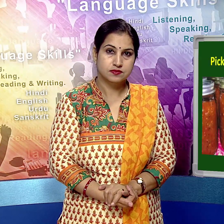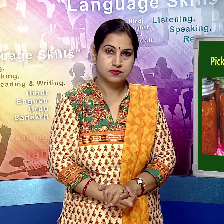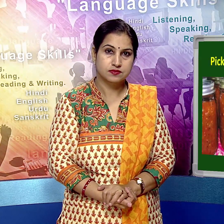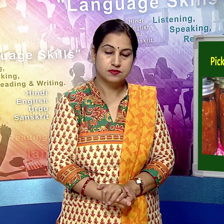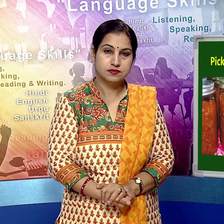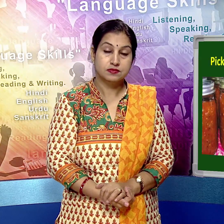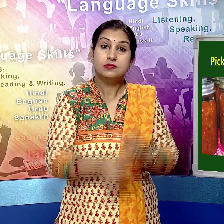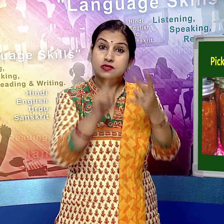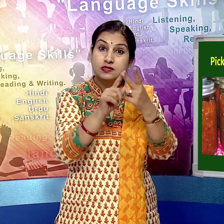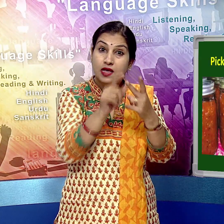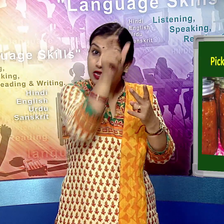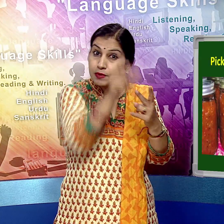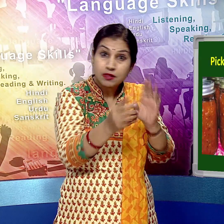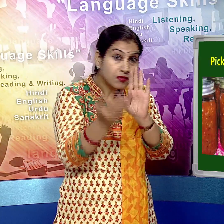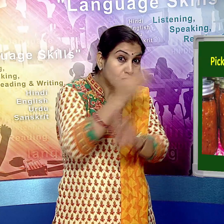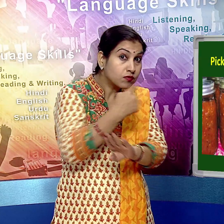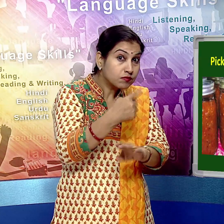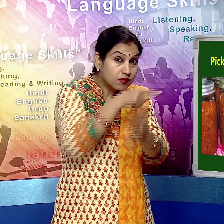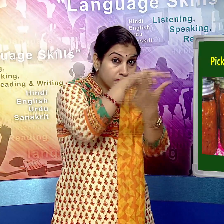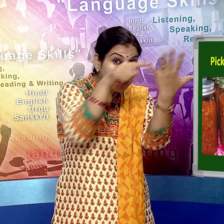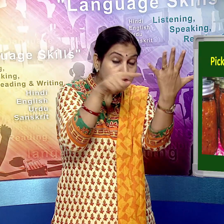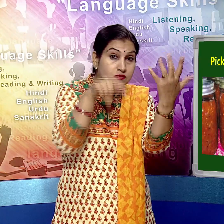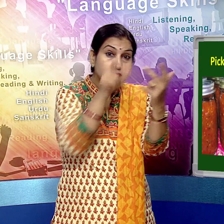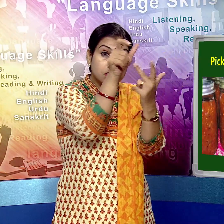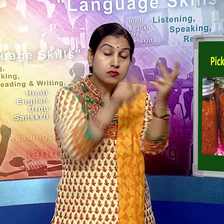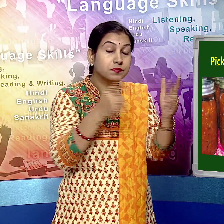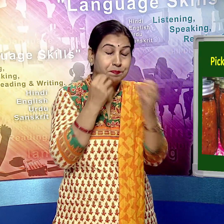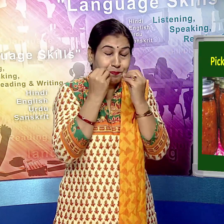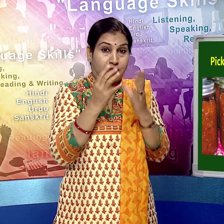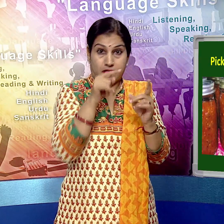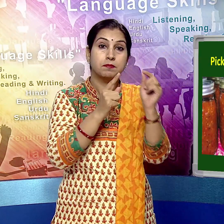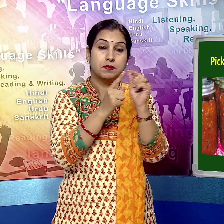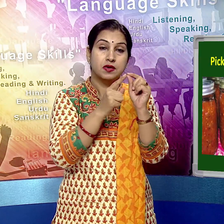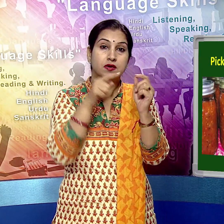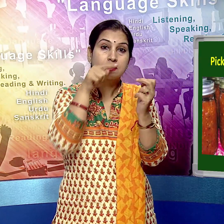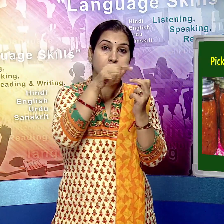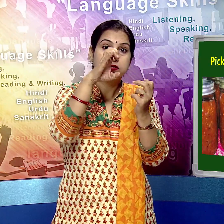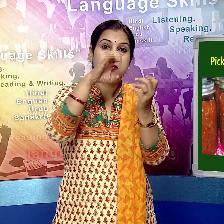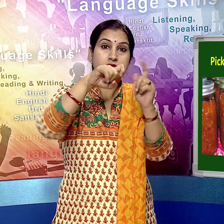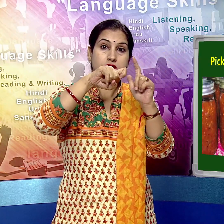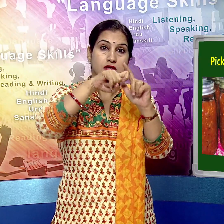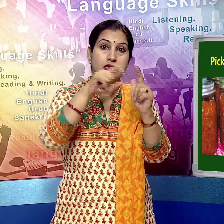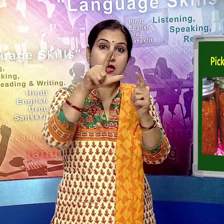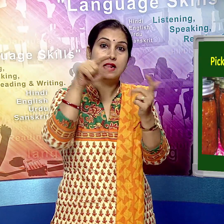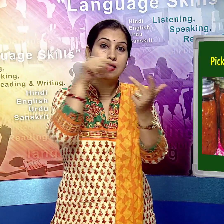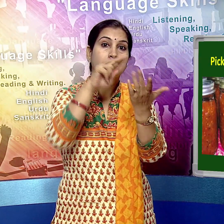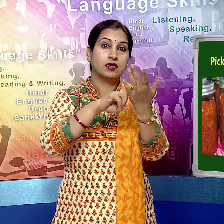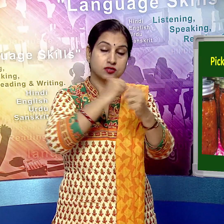The second method of food preservation was pickling. Pickling can be done with salts,